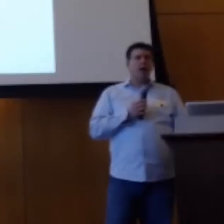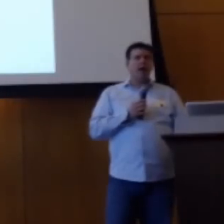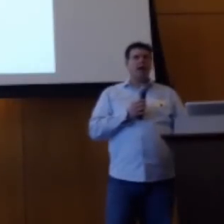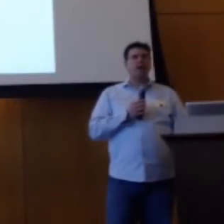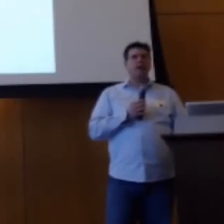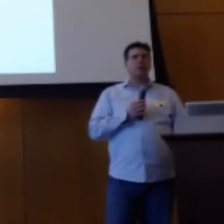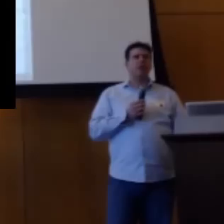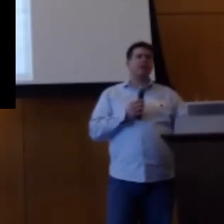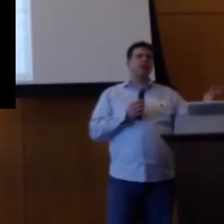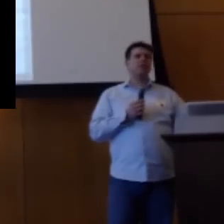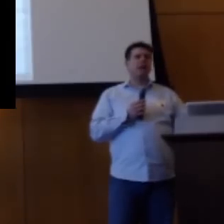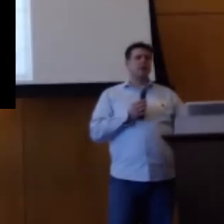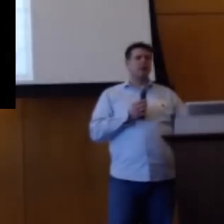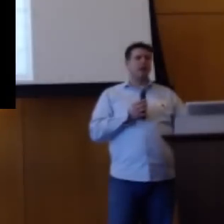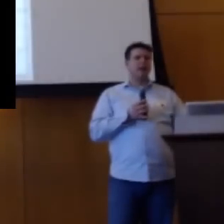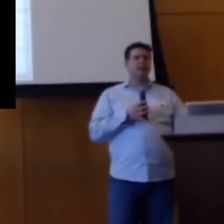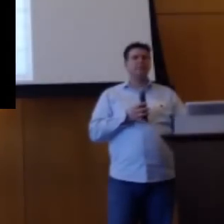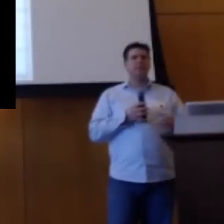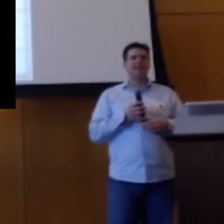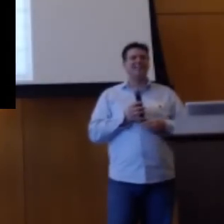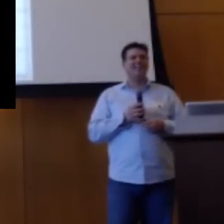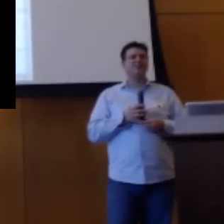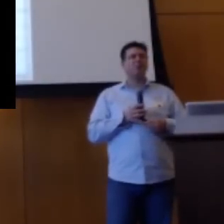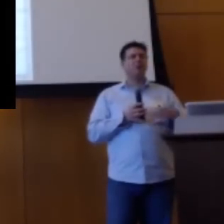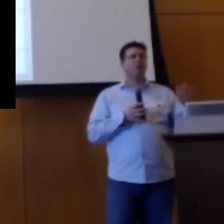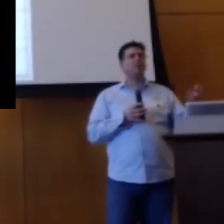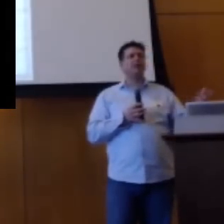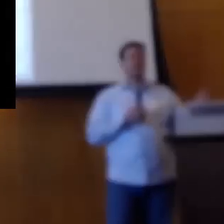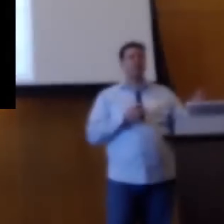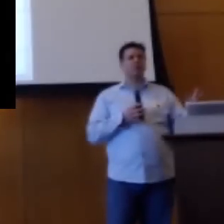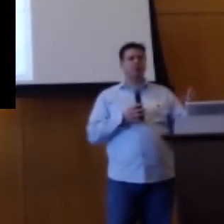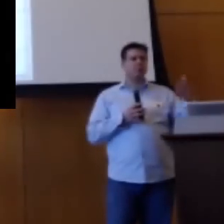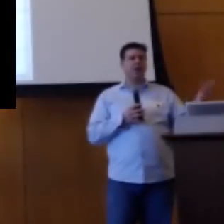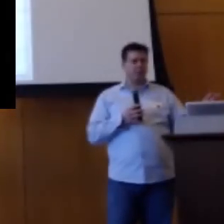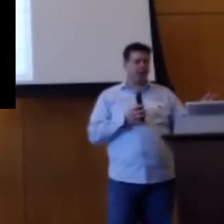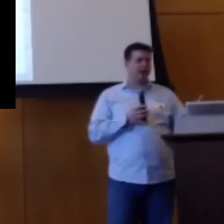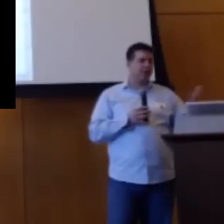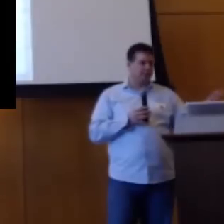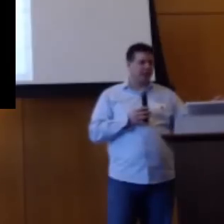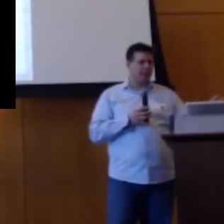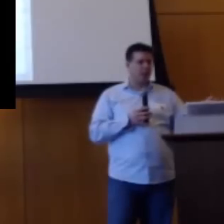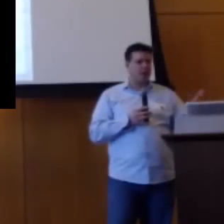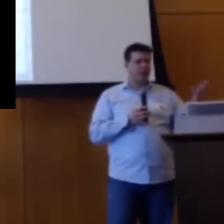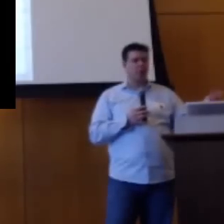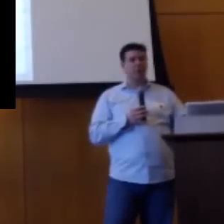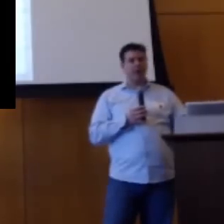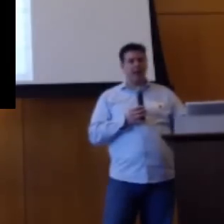And then 27 years later, his work basically was ripped off by another man named Juan Pablo Bonet,